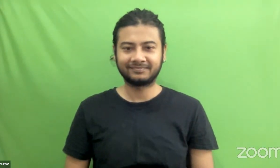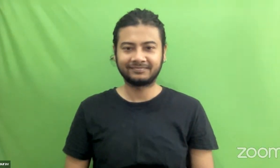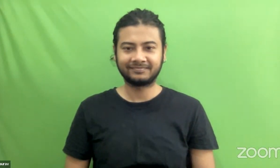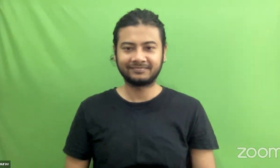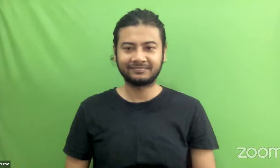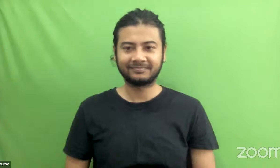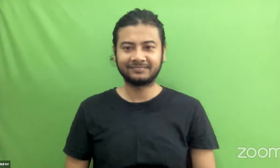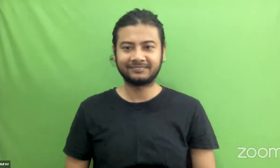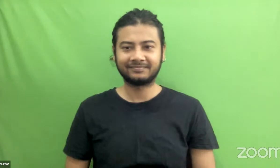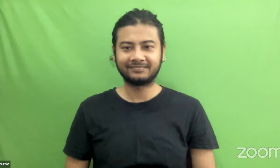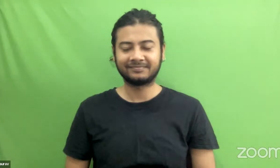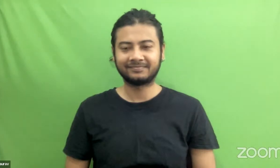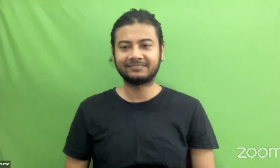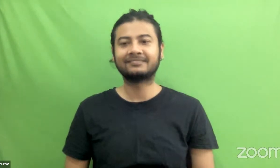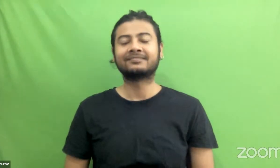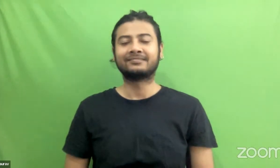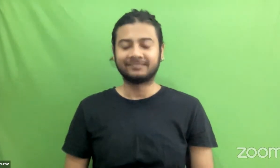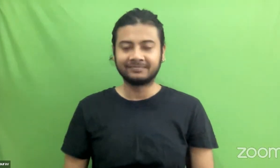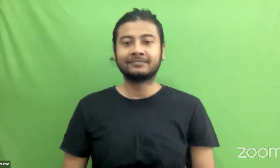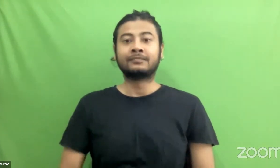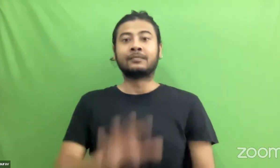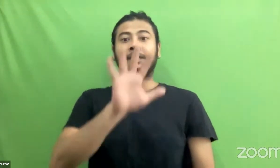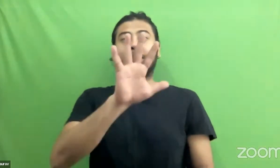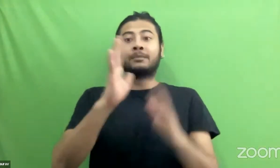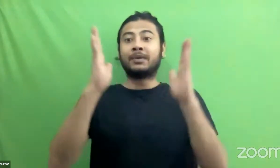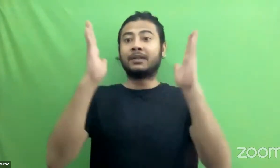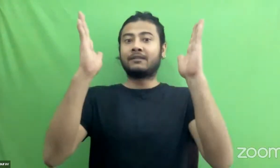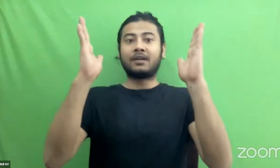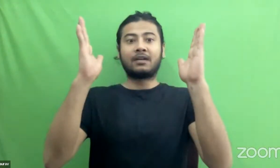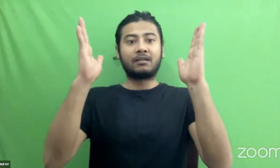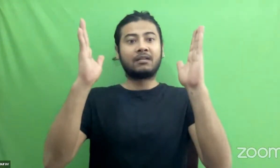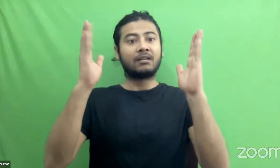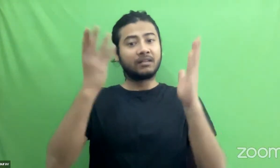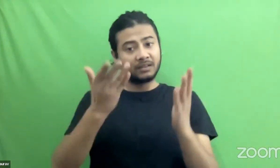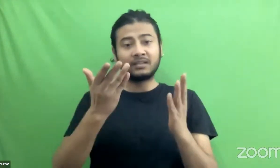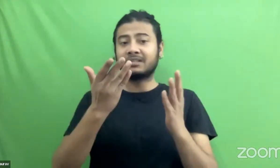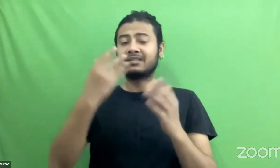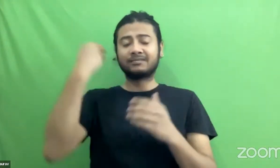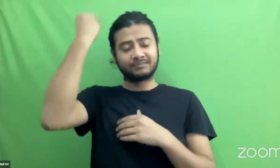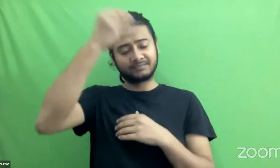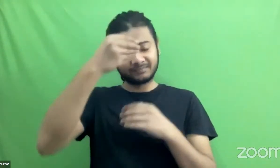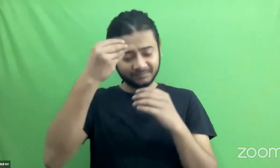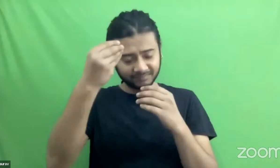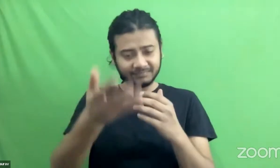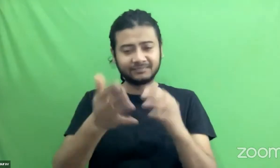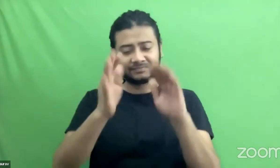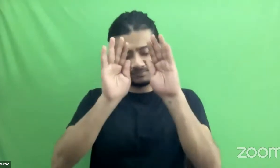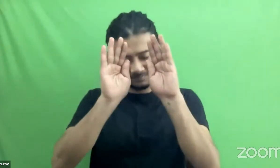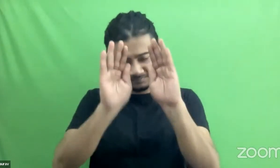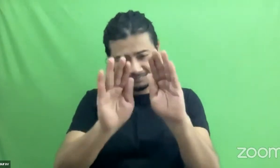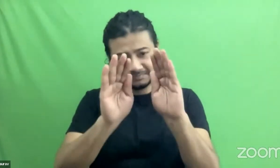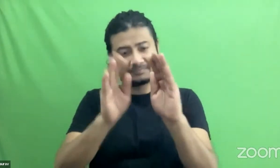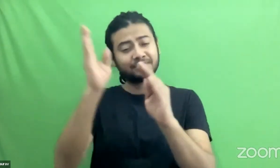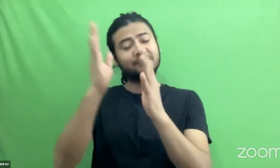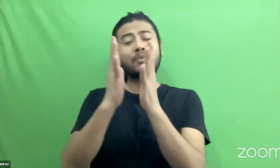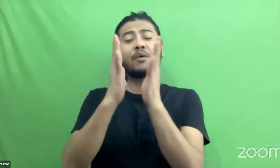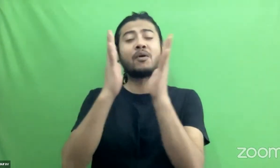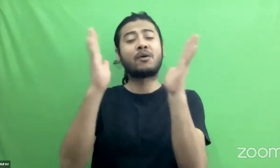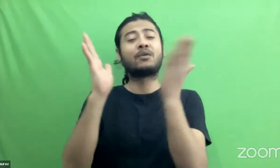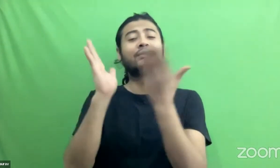So we are saying that Panchatattva is very merciful. They are very kind-hearted. And because of their mercy, only we can